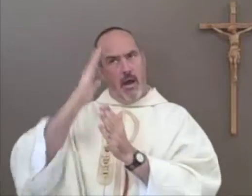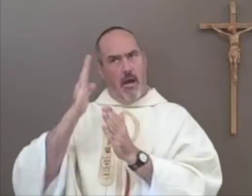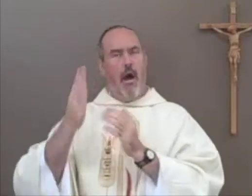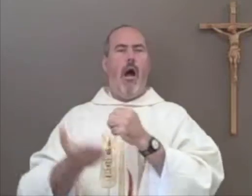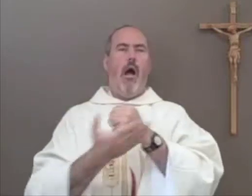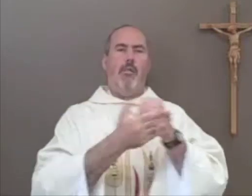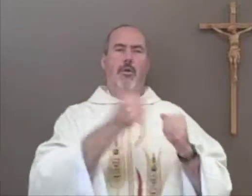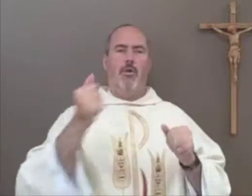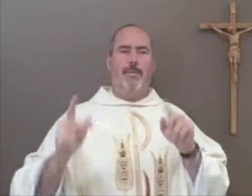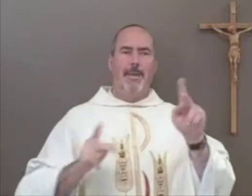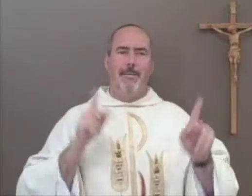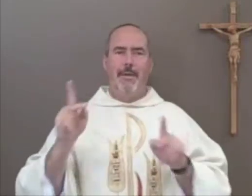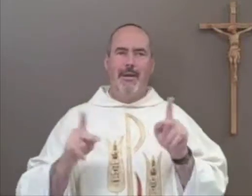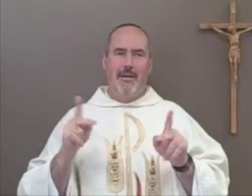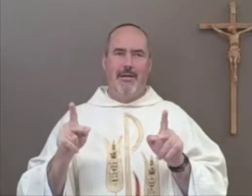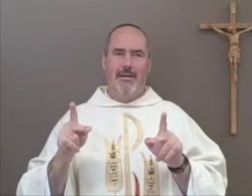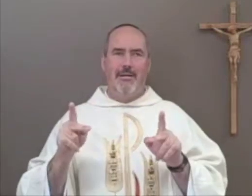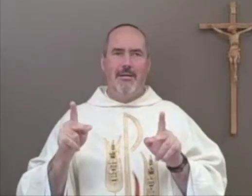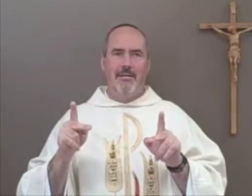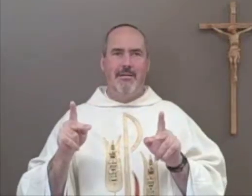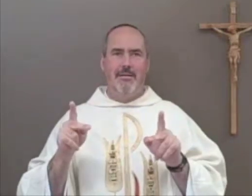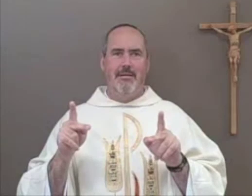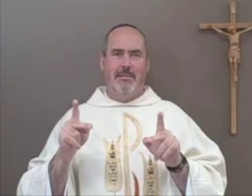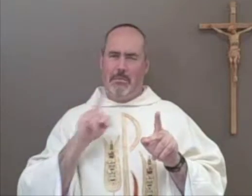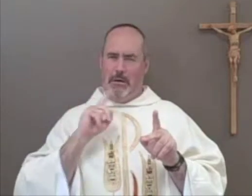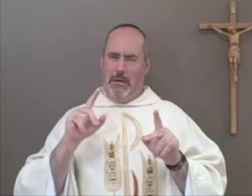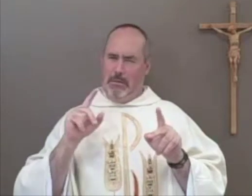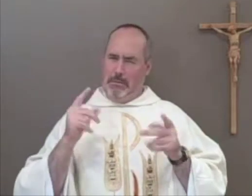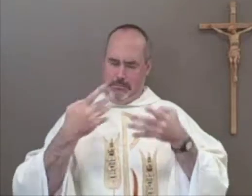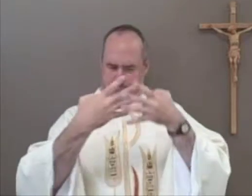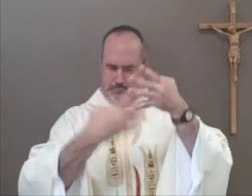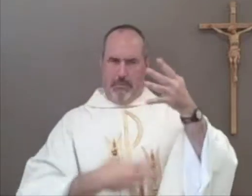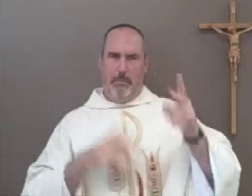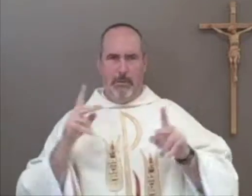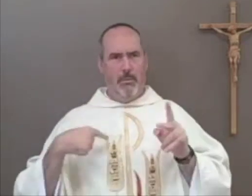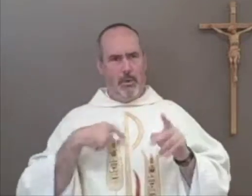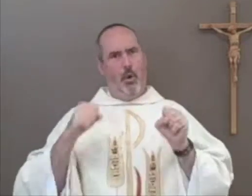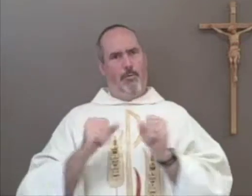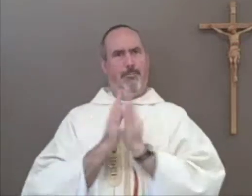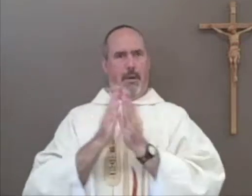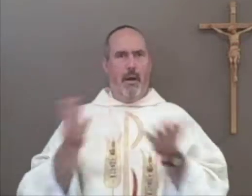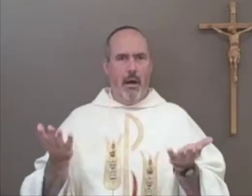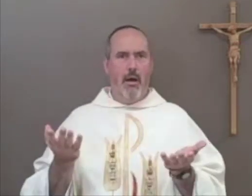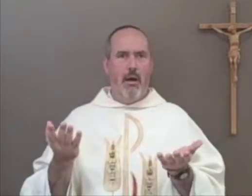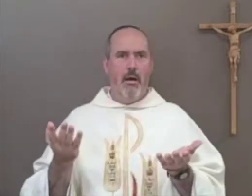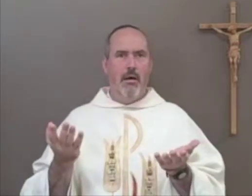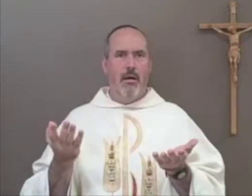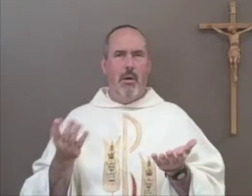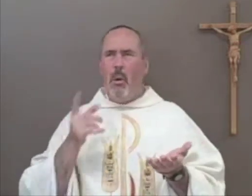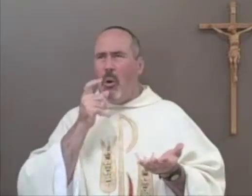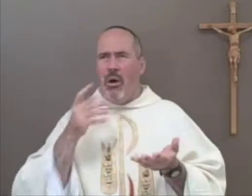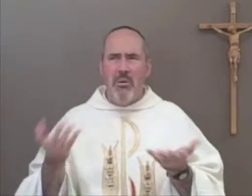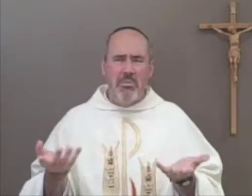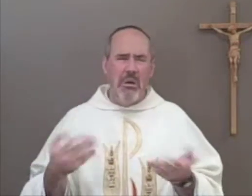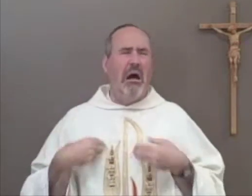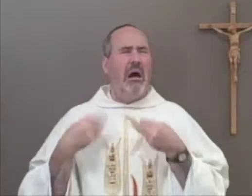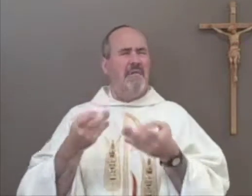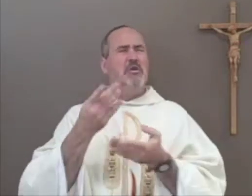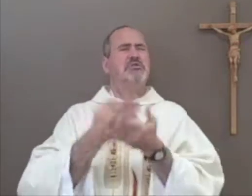TAPS is asking God for help, asking God to help other people. There are many people that we should pray for,